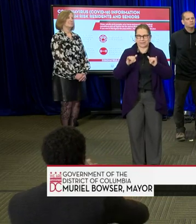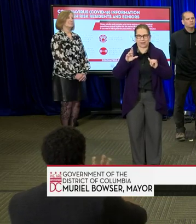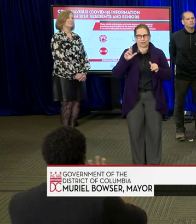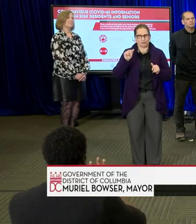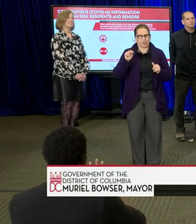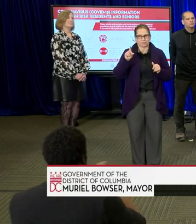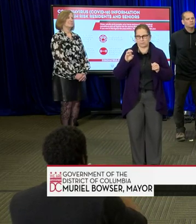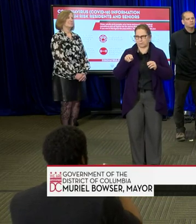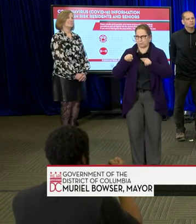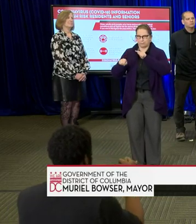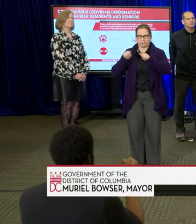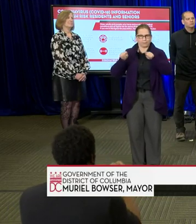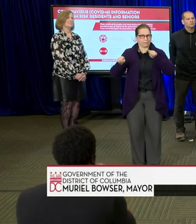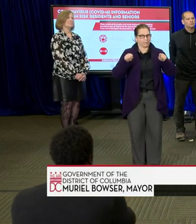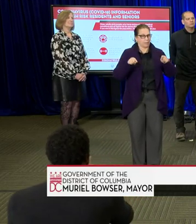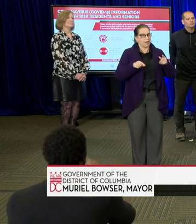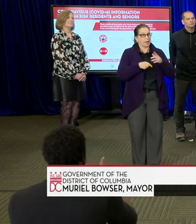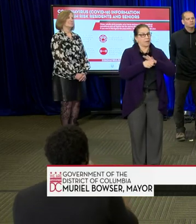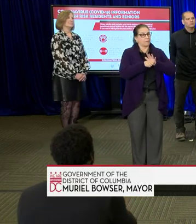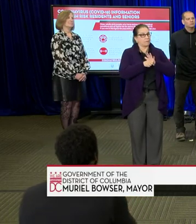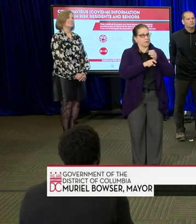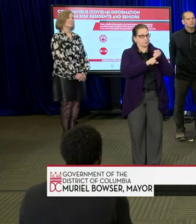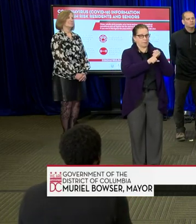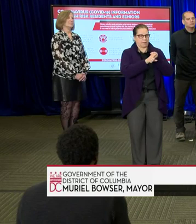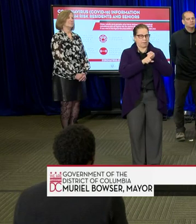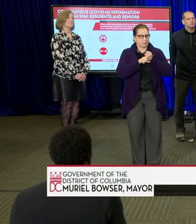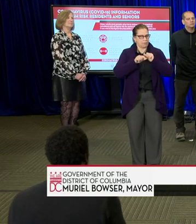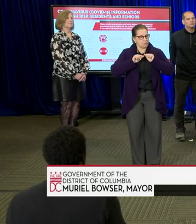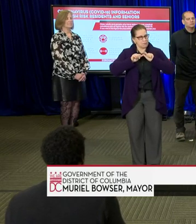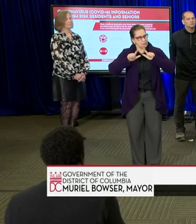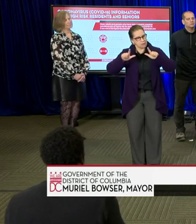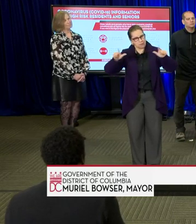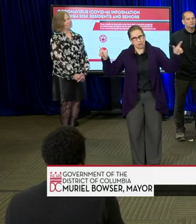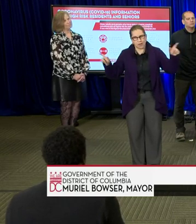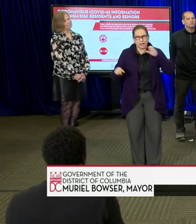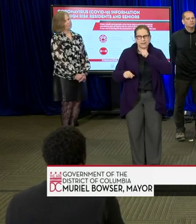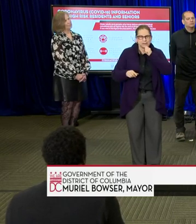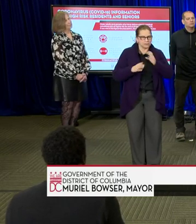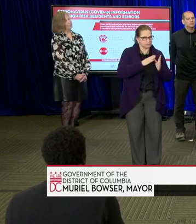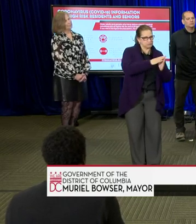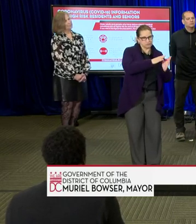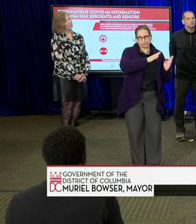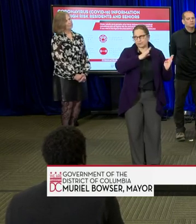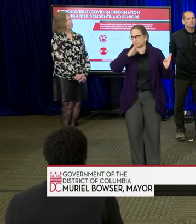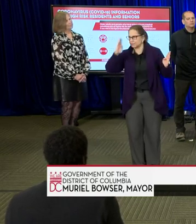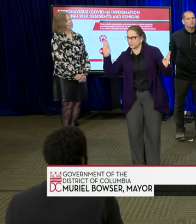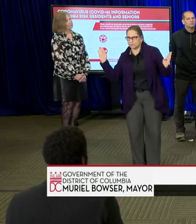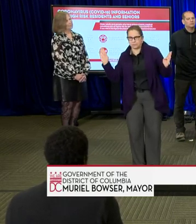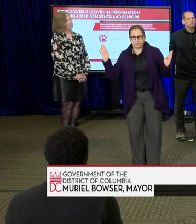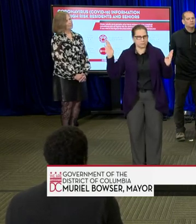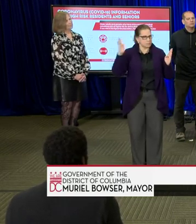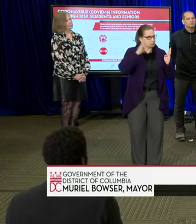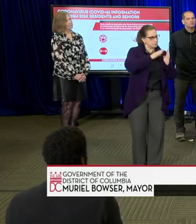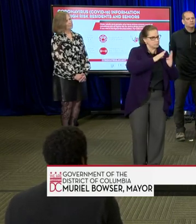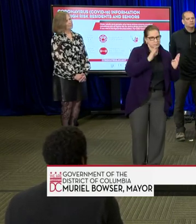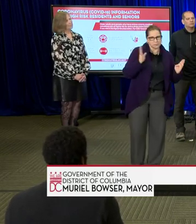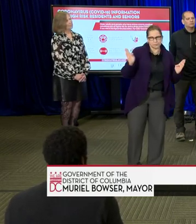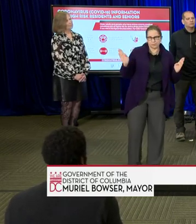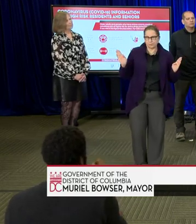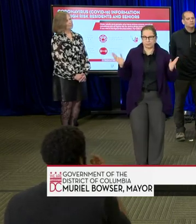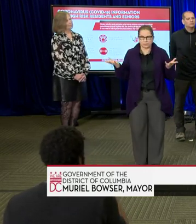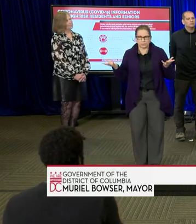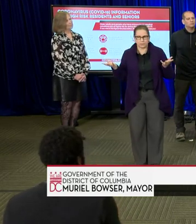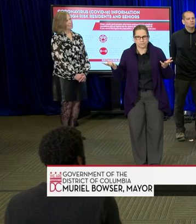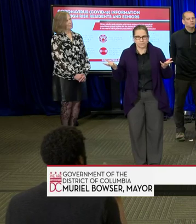particular age groups in the district and in the U.S. in particular. We also, due to the number of cases that we have at